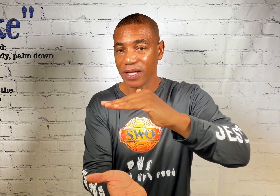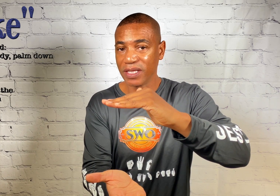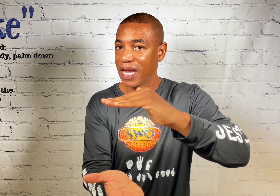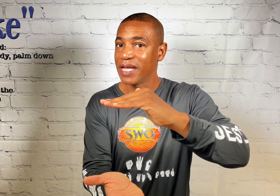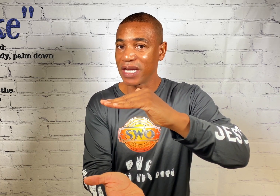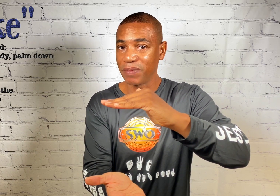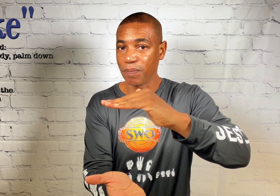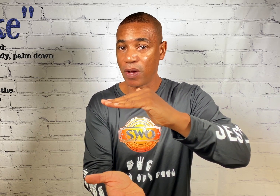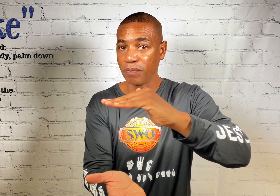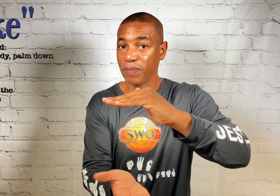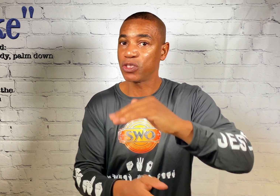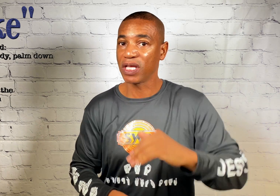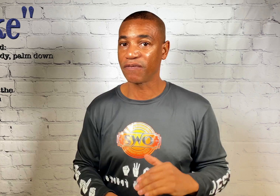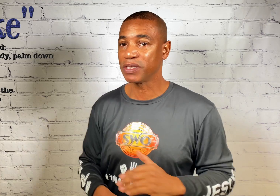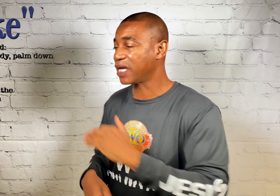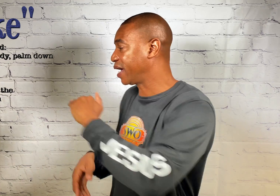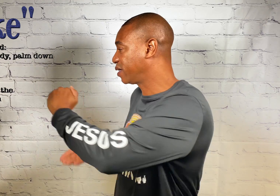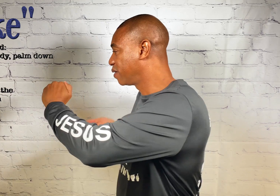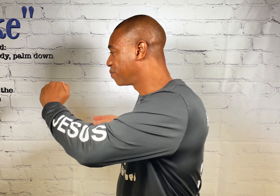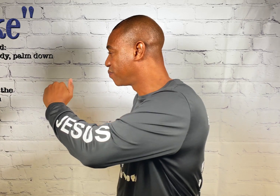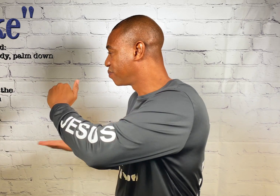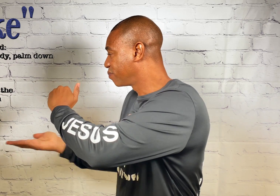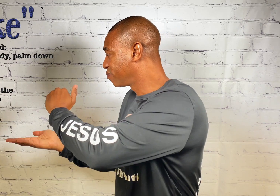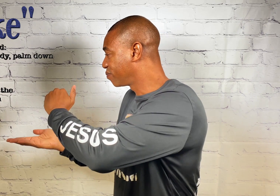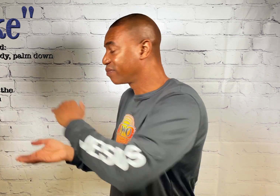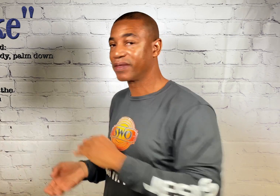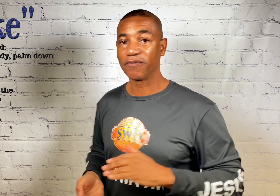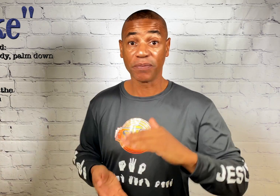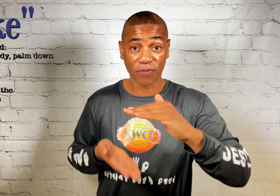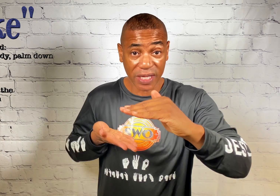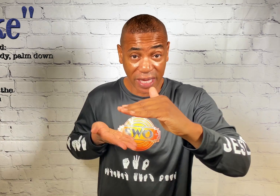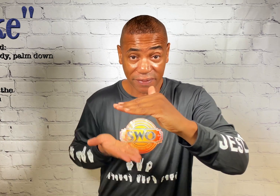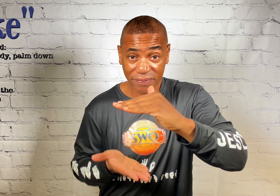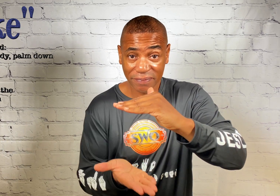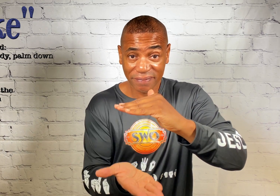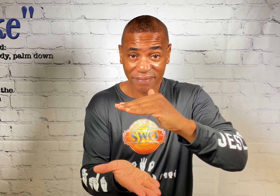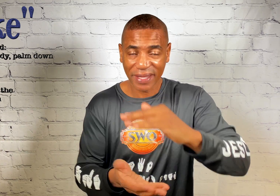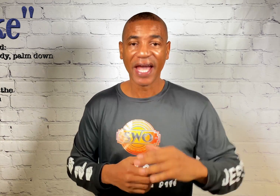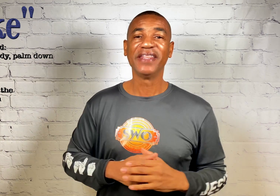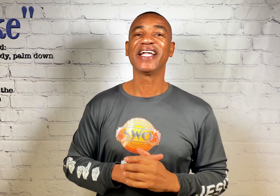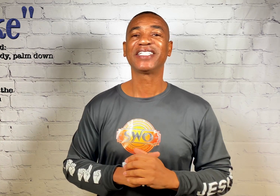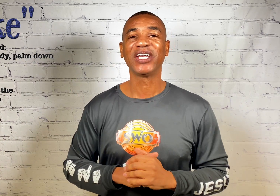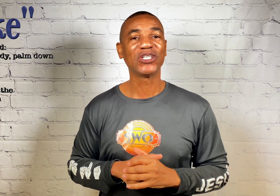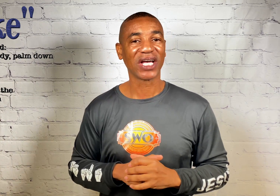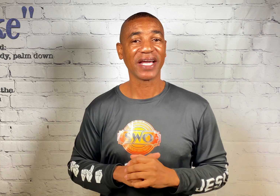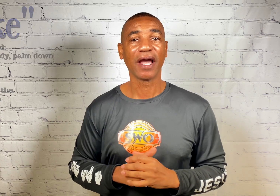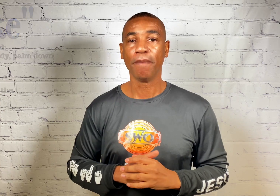the non-dominant palm. Let me show you that from the side. From the front again. That is how you sign